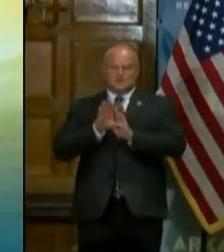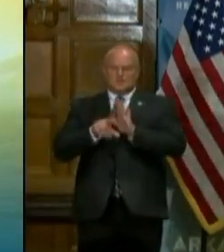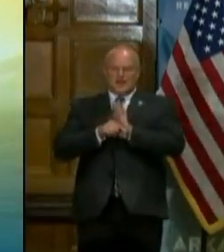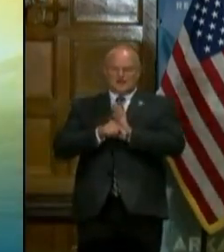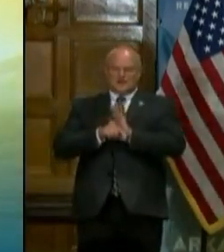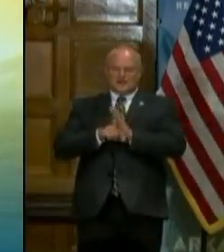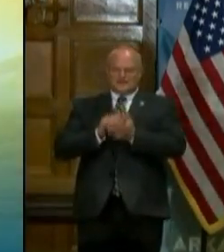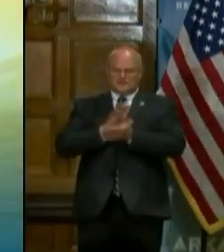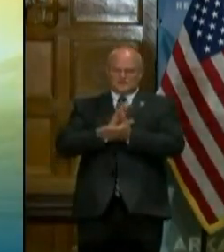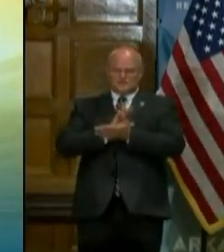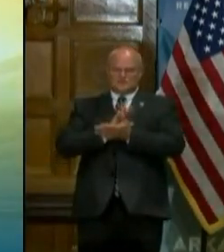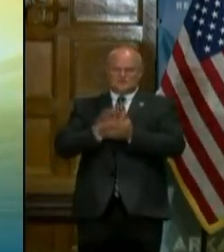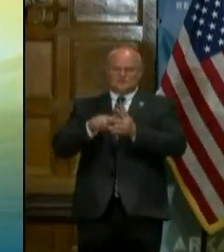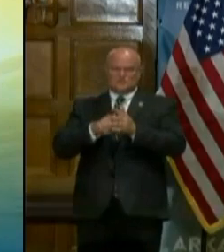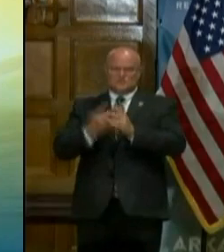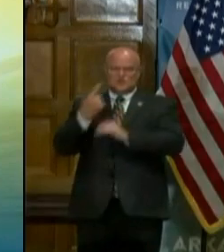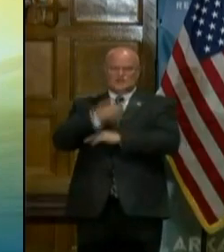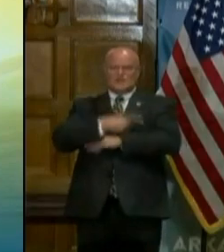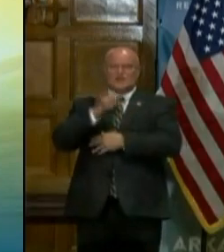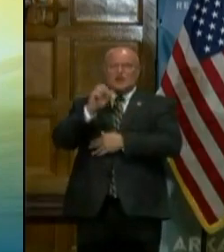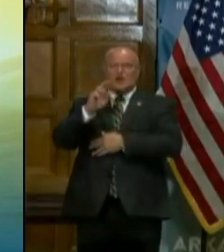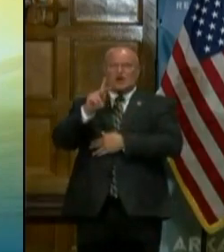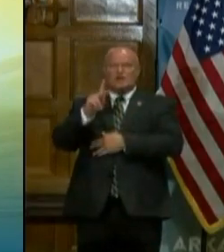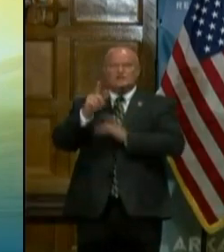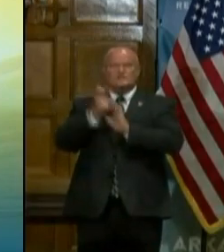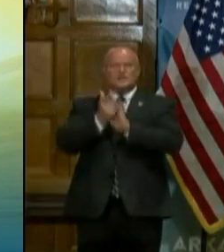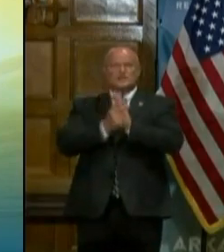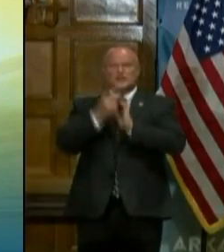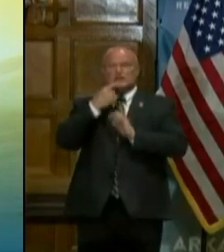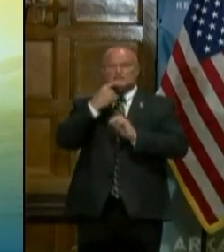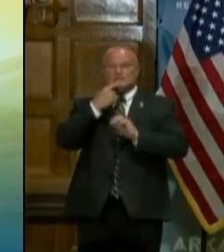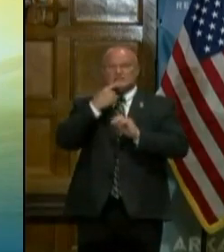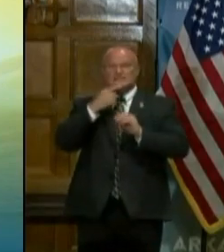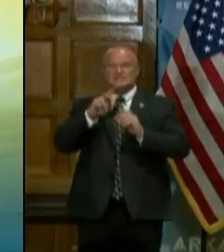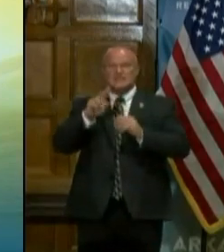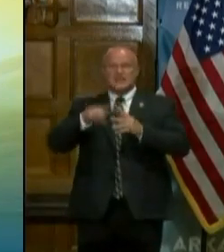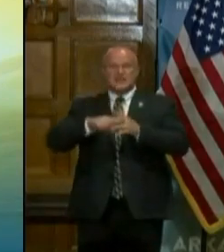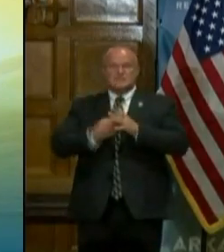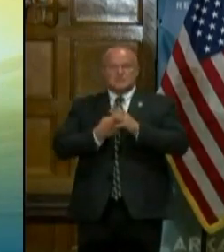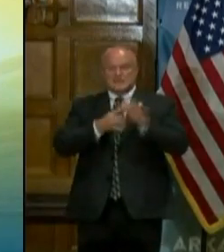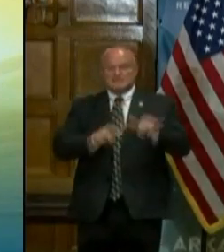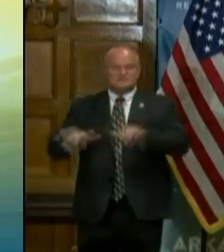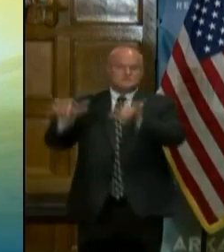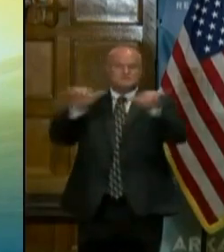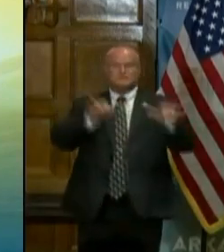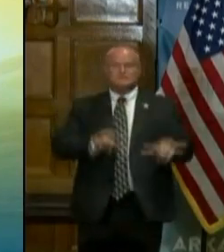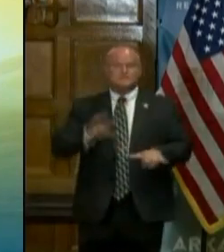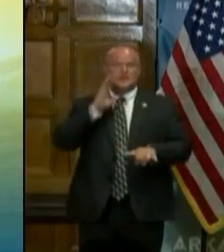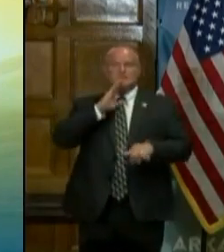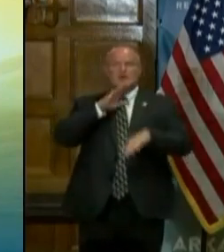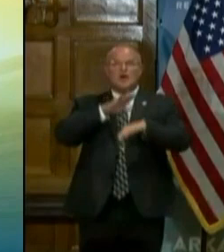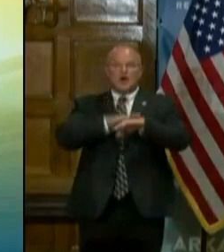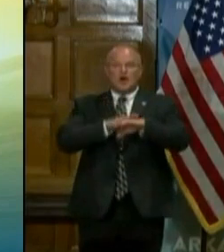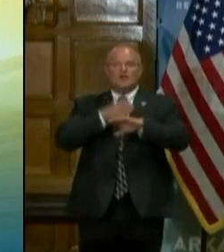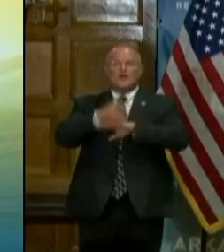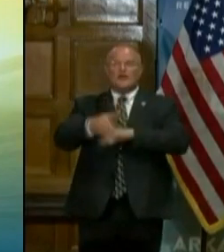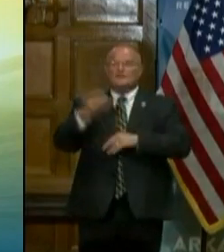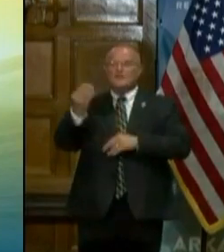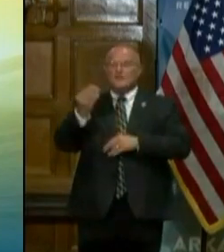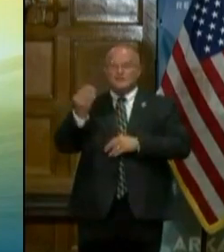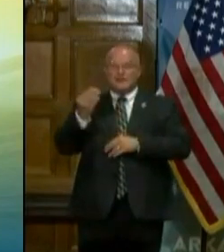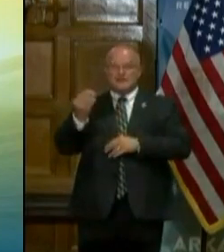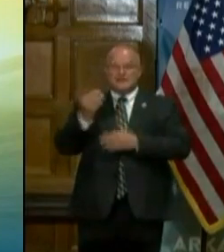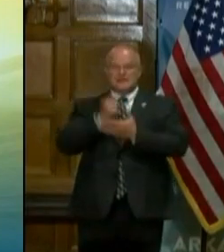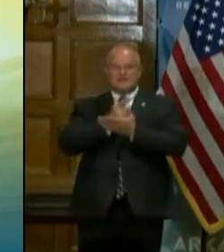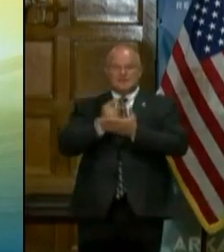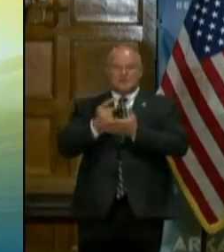the school start date, Arkansas statute provides that the uniform dates for the beginning of the school year shall be on or after the Monday